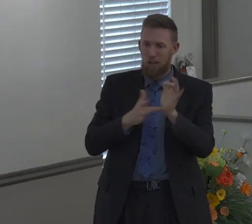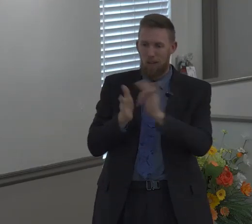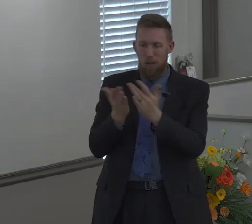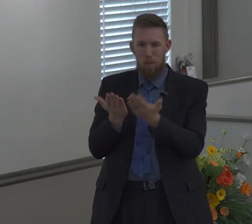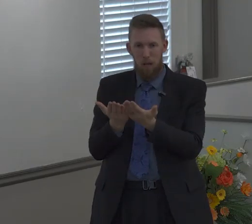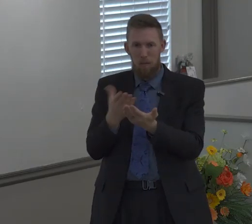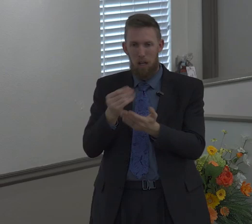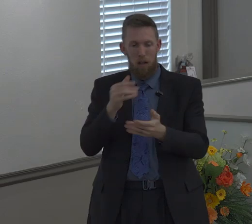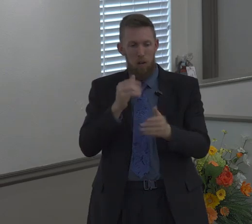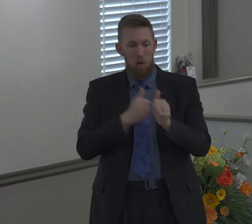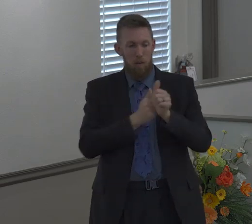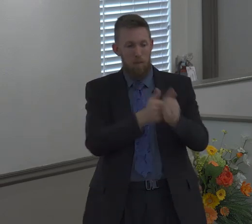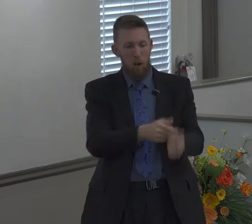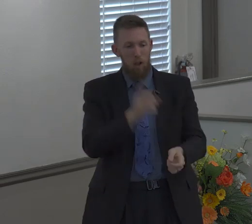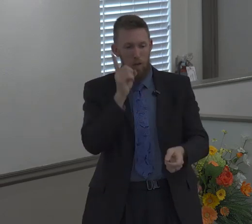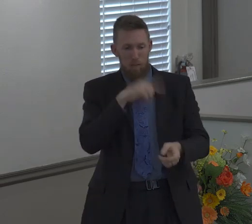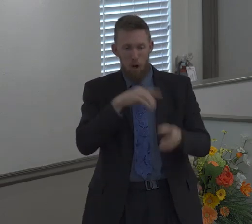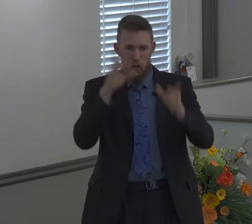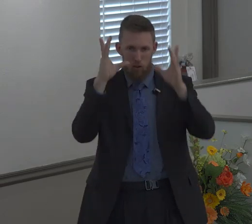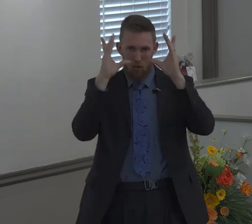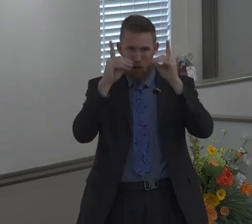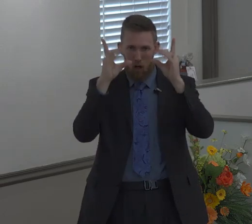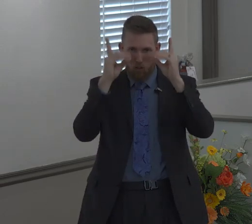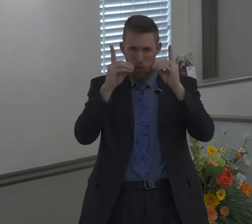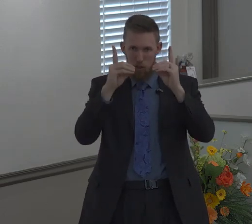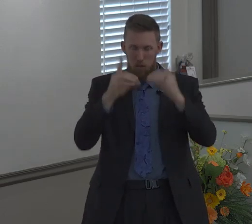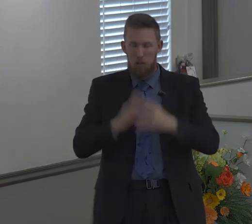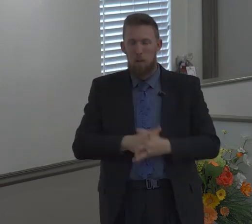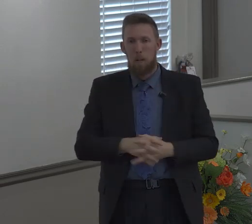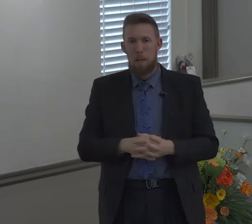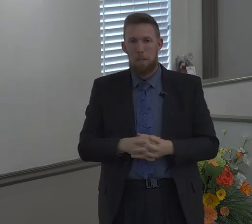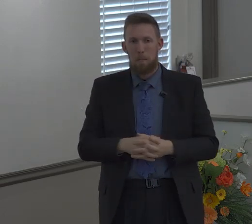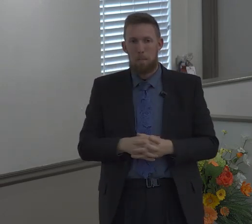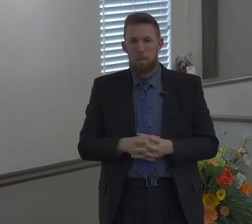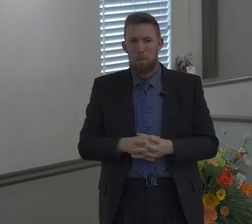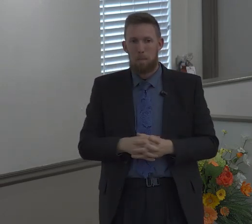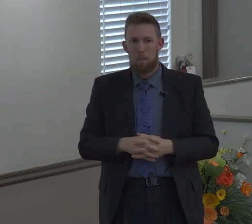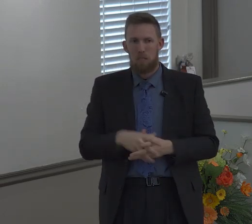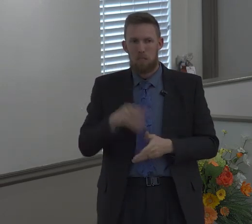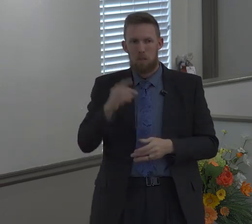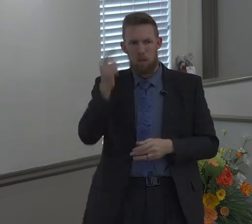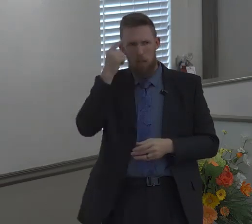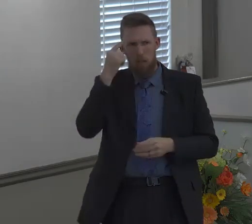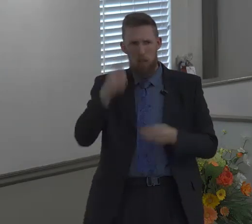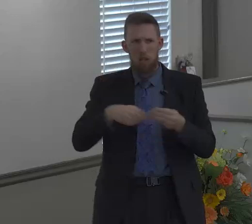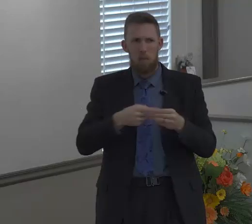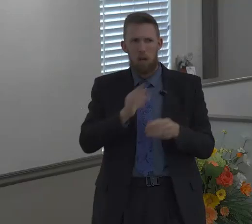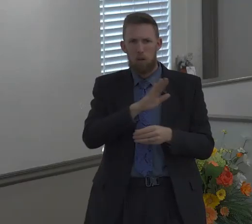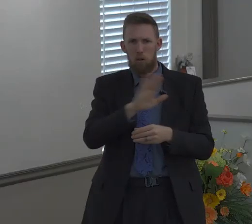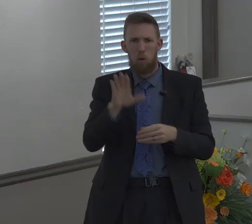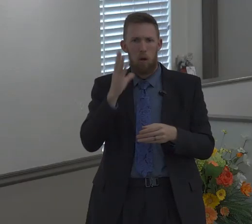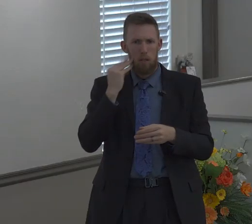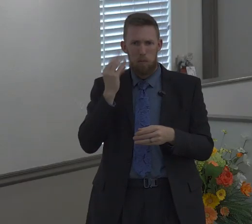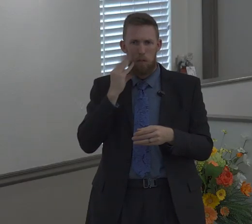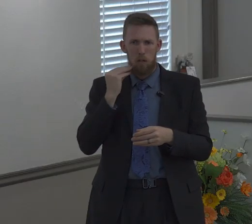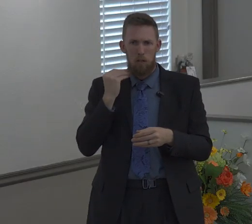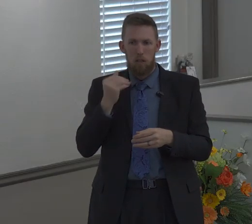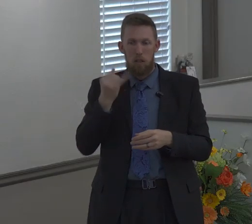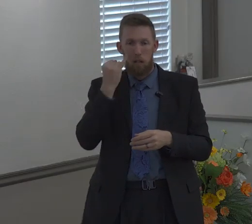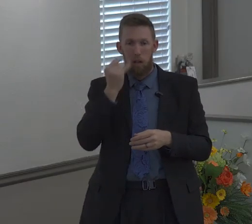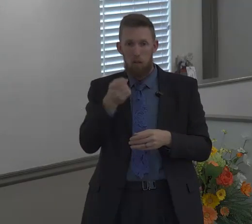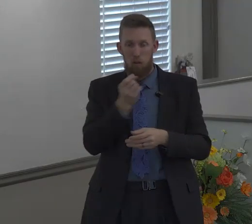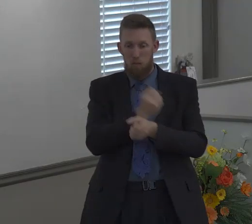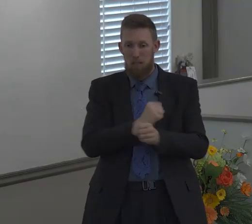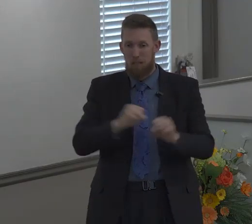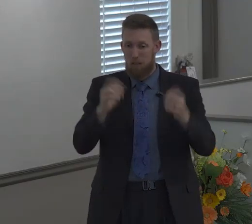this to follow false doctrine. Now listen, think about your own experience.